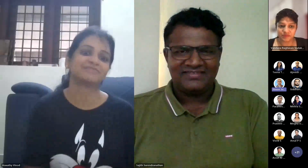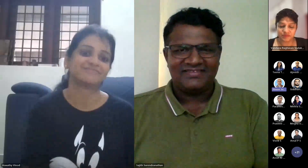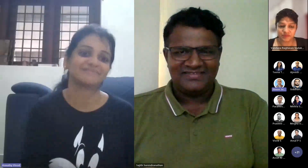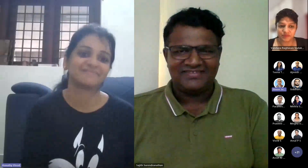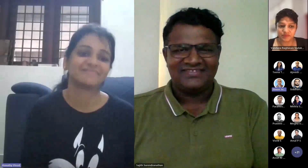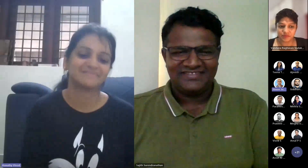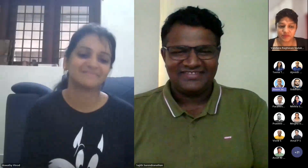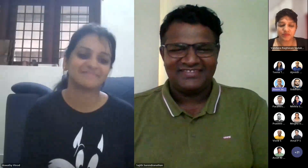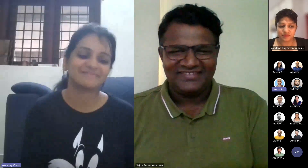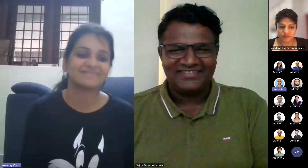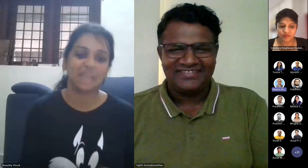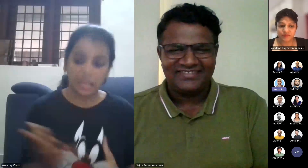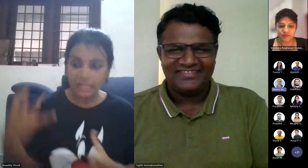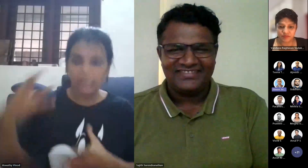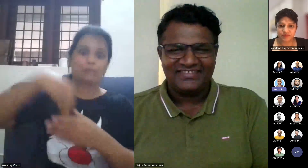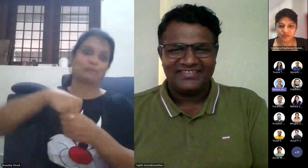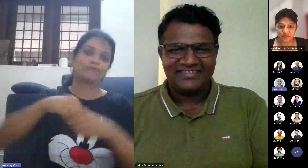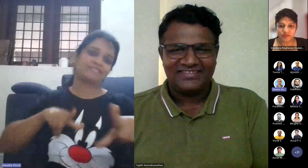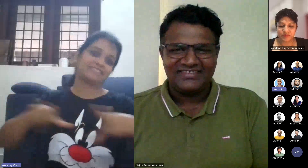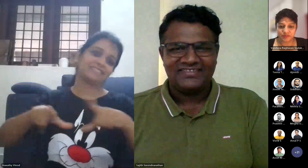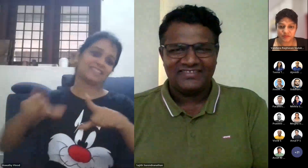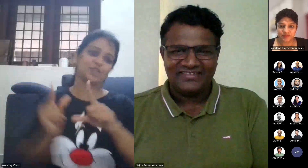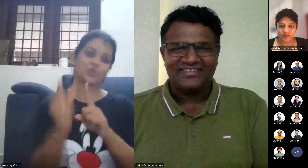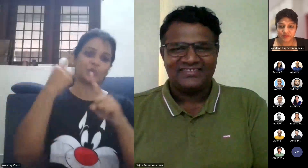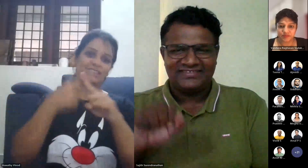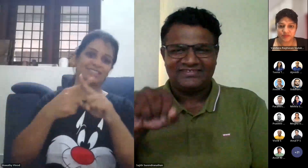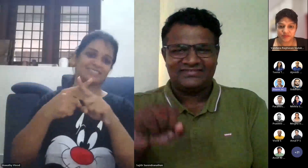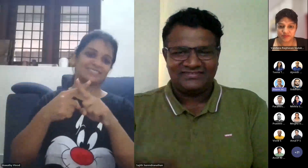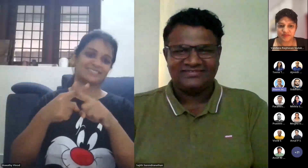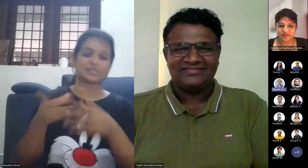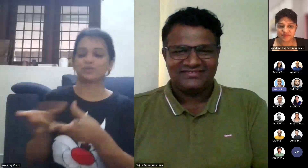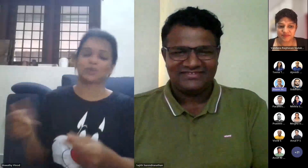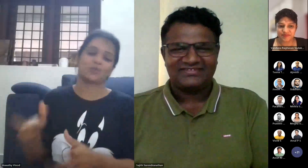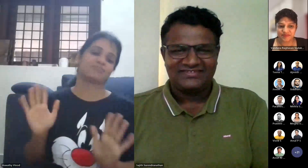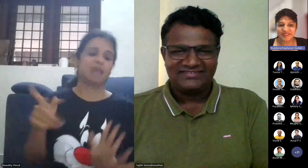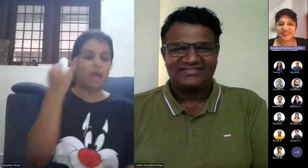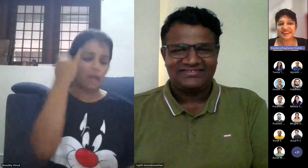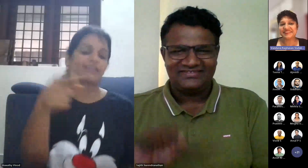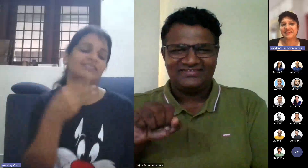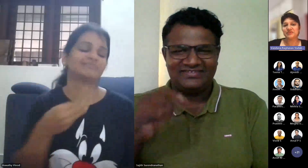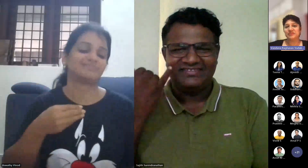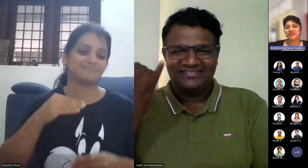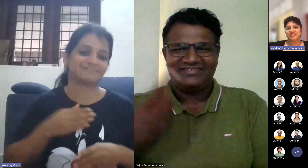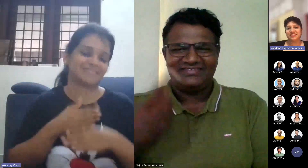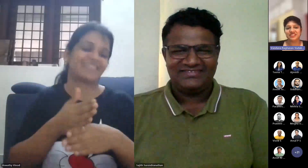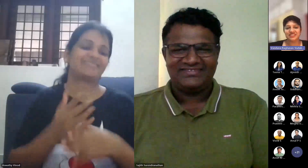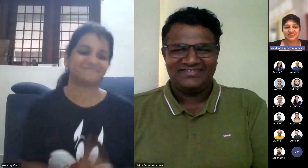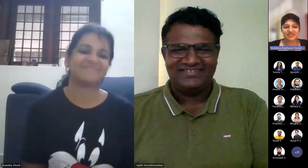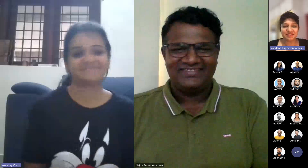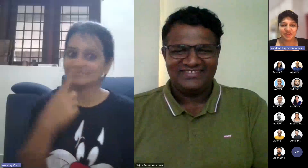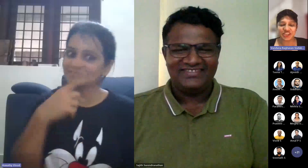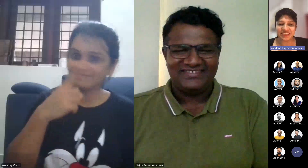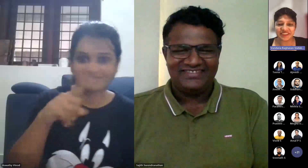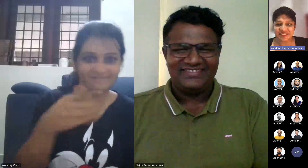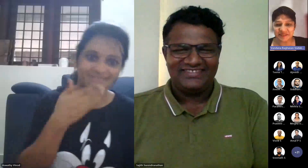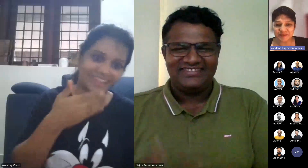Then it will be an inclusive design, the ultimate solution. Just a thought. Yeah, thank you, Jensen,